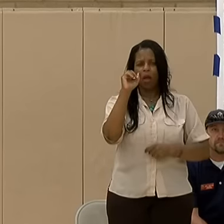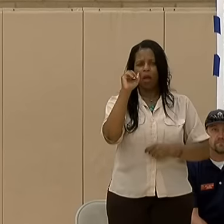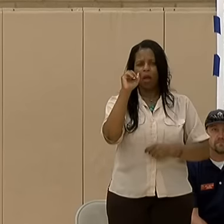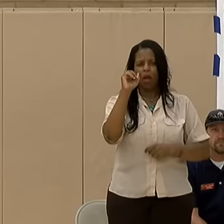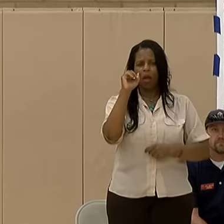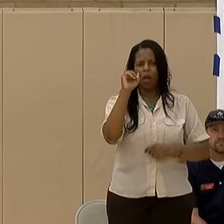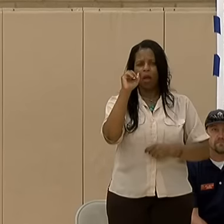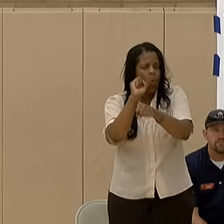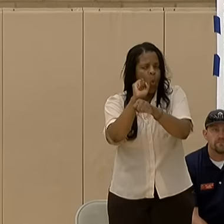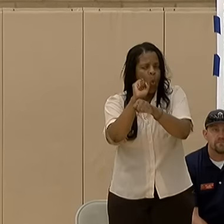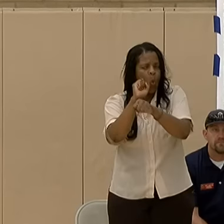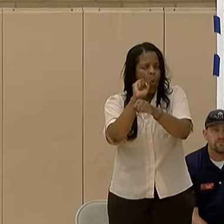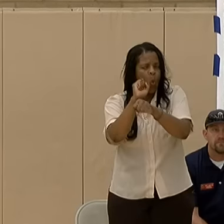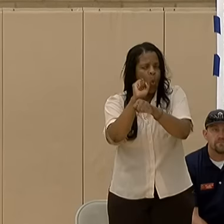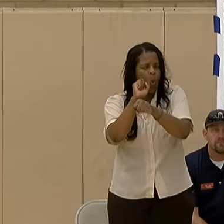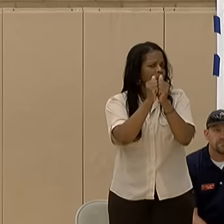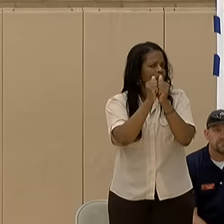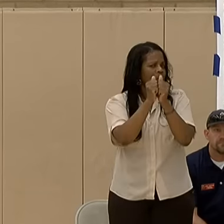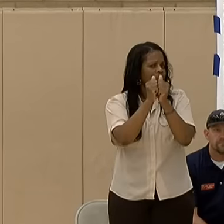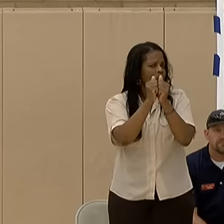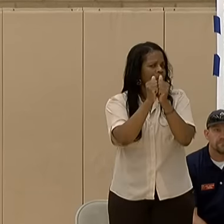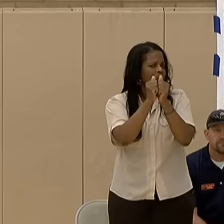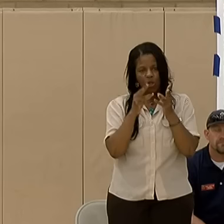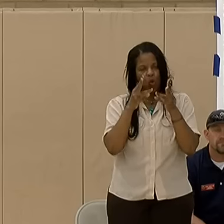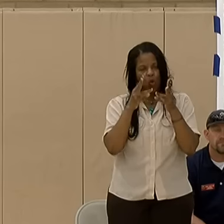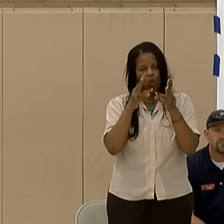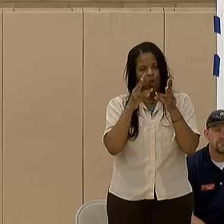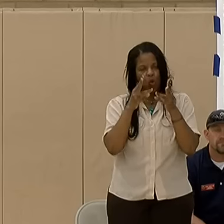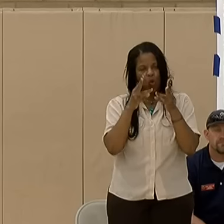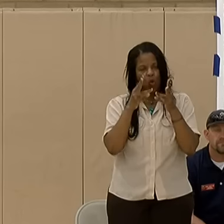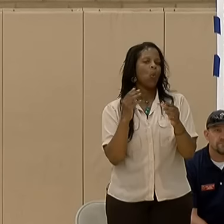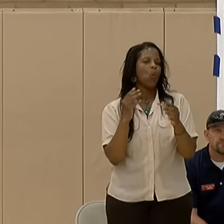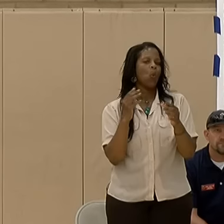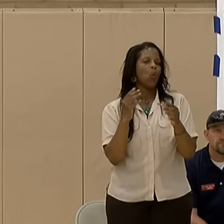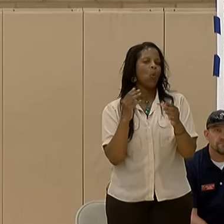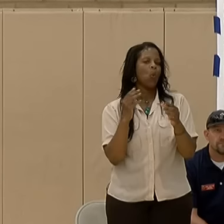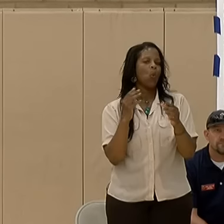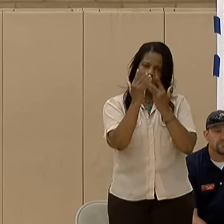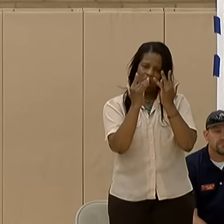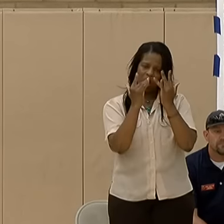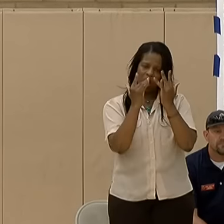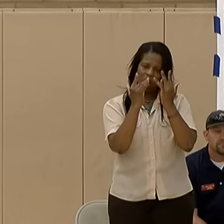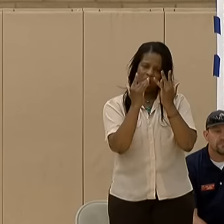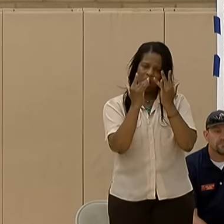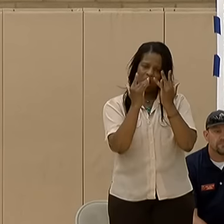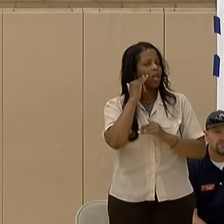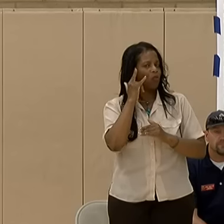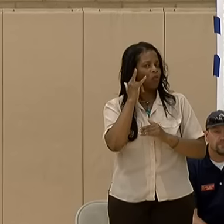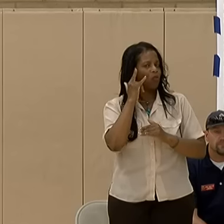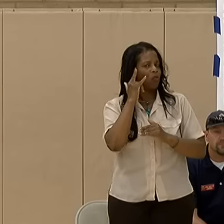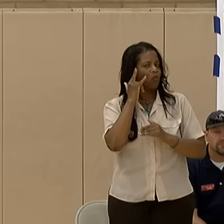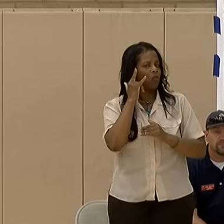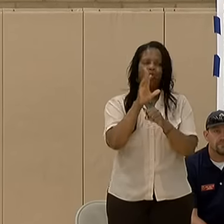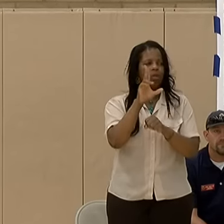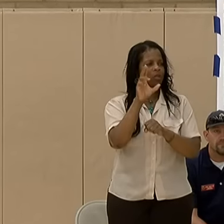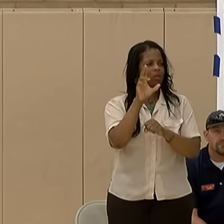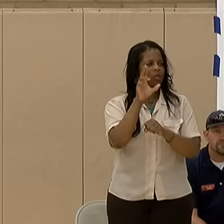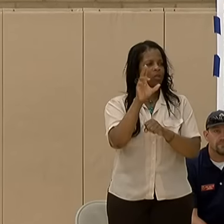fire, not only in California, but throughout the United States. Unified command brings together